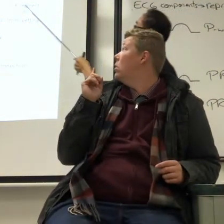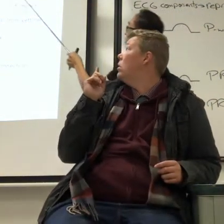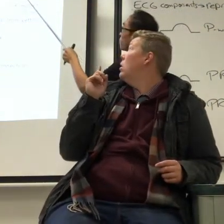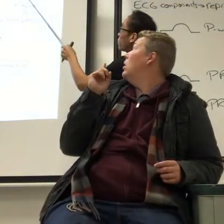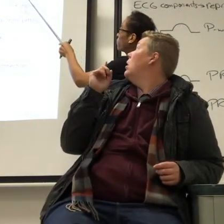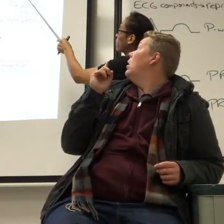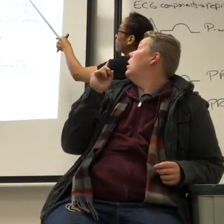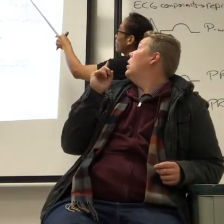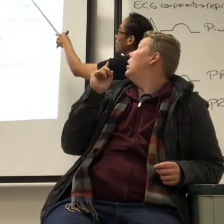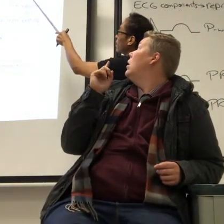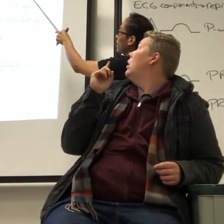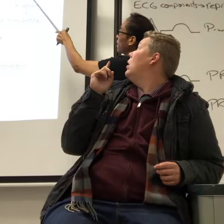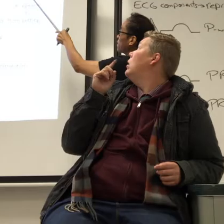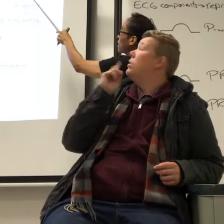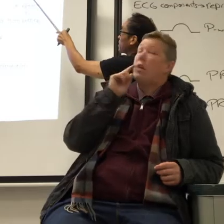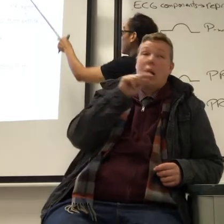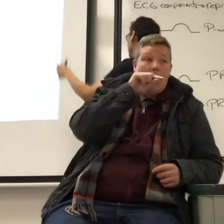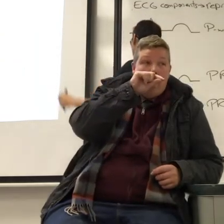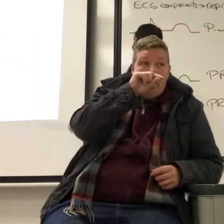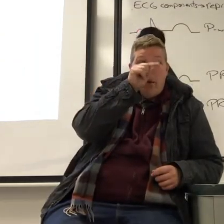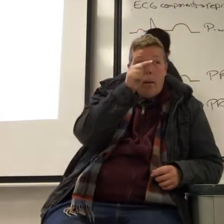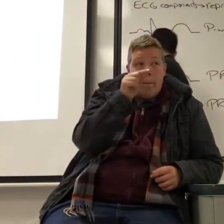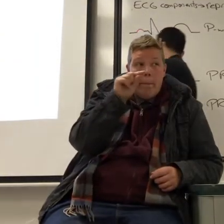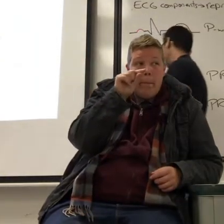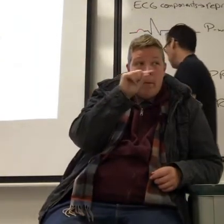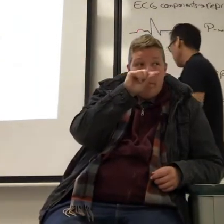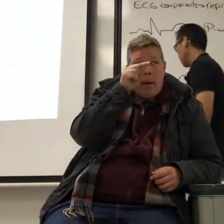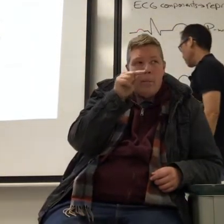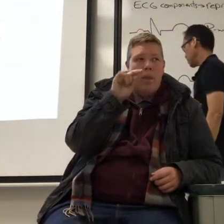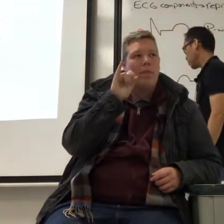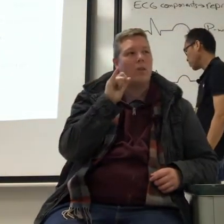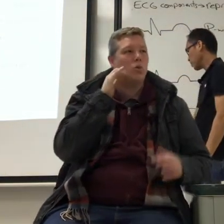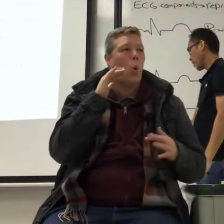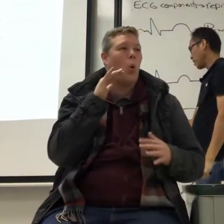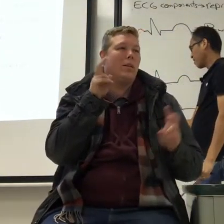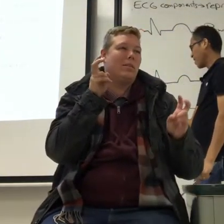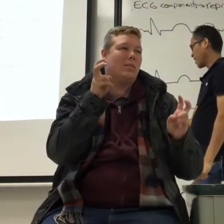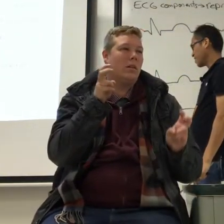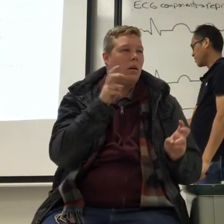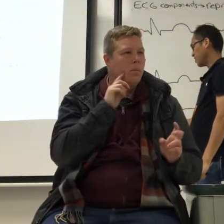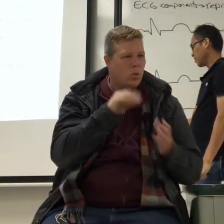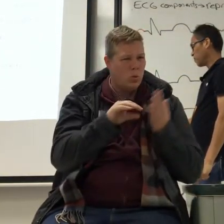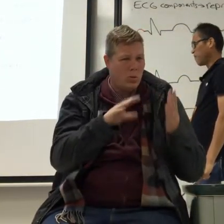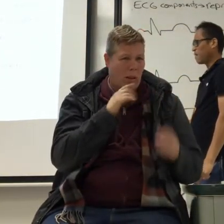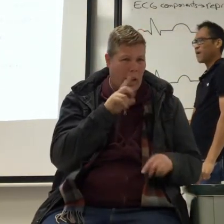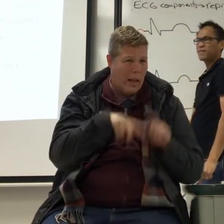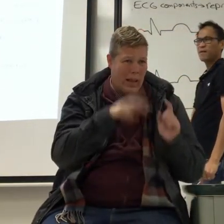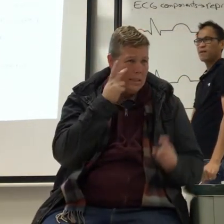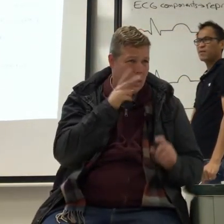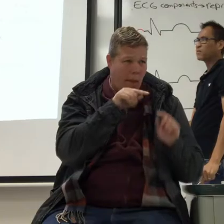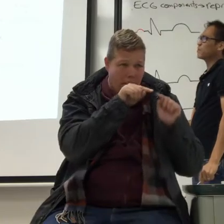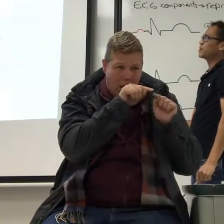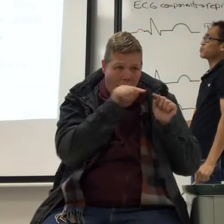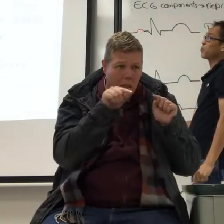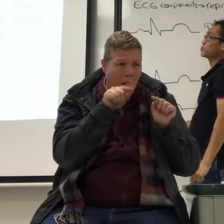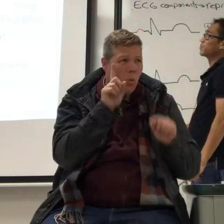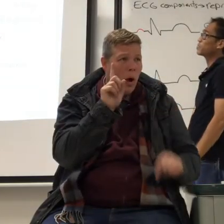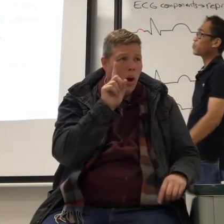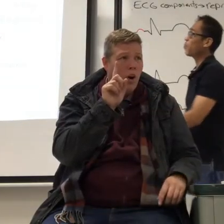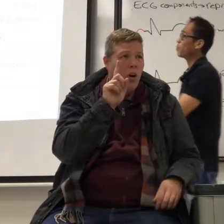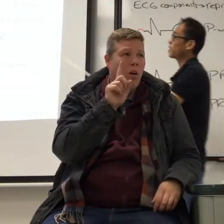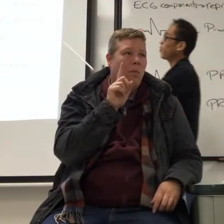bump in the segment? That's just noise. The students are like, oh, I can't see a little flat line there. I don't know what to measure.